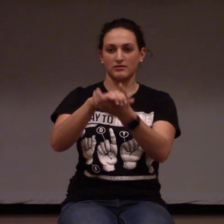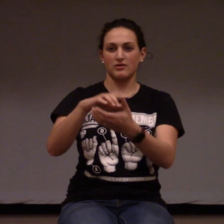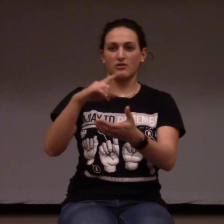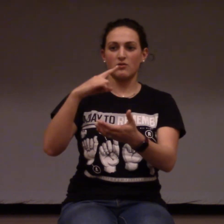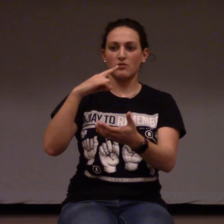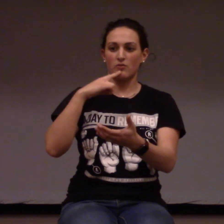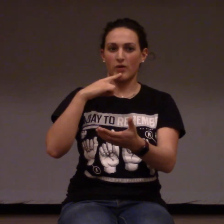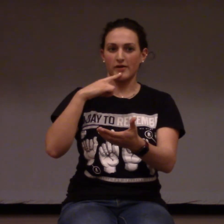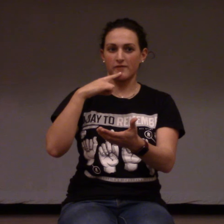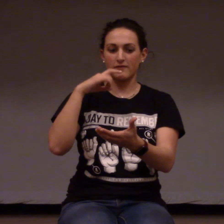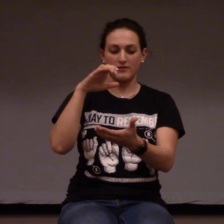wife,